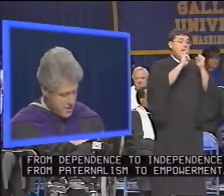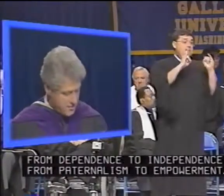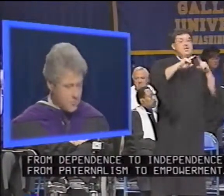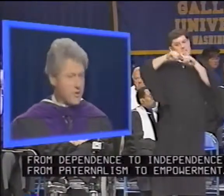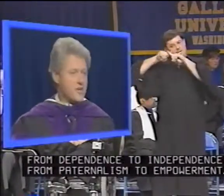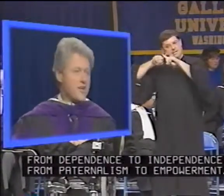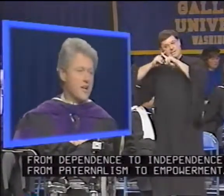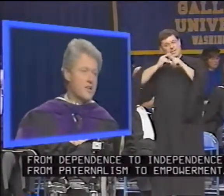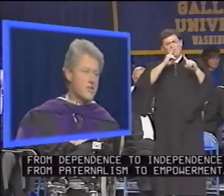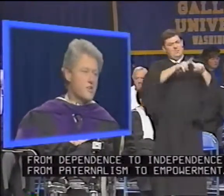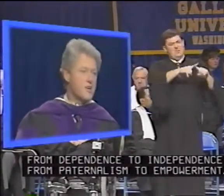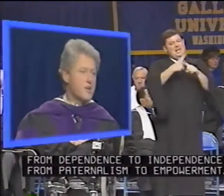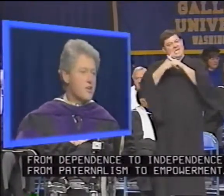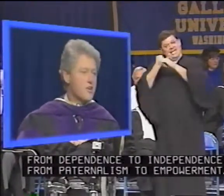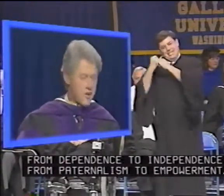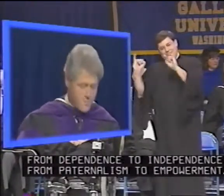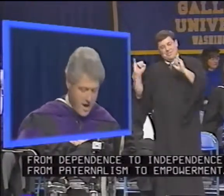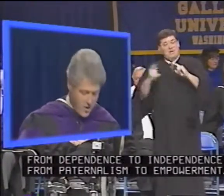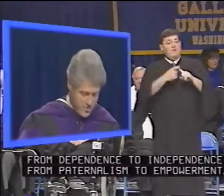from paternalism to empowerment.